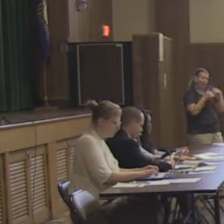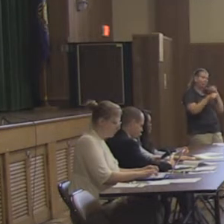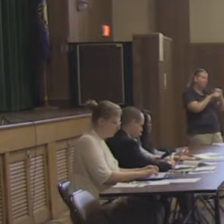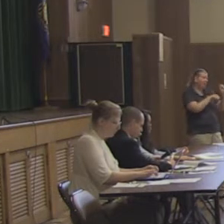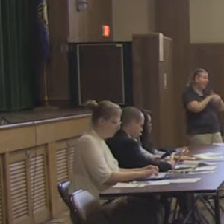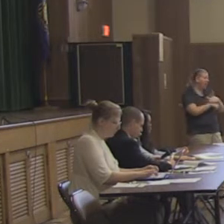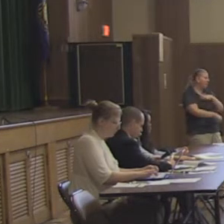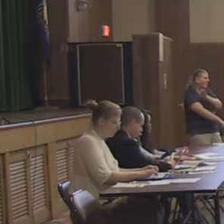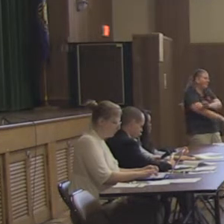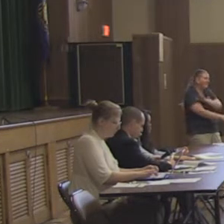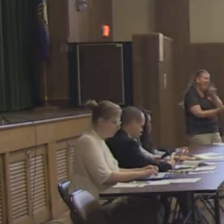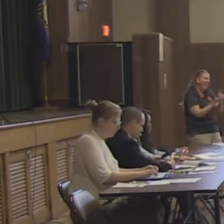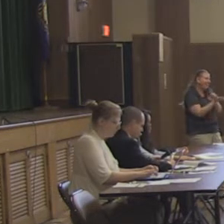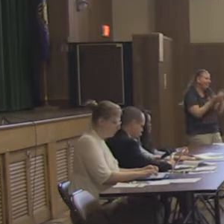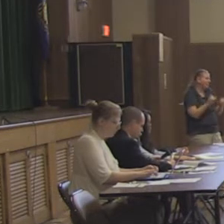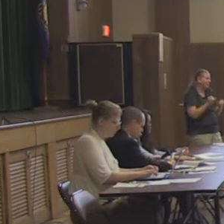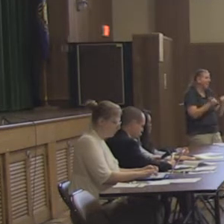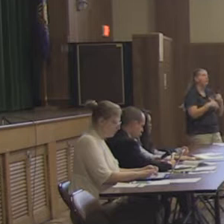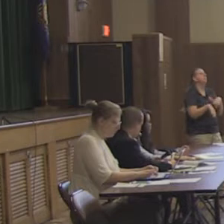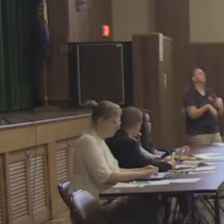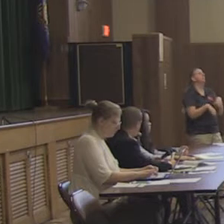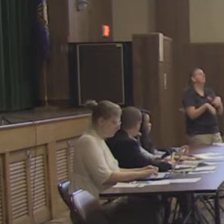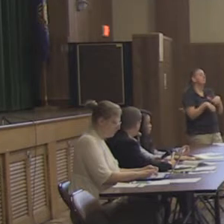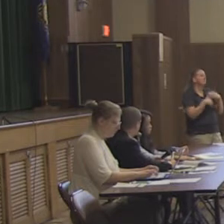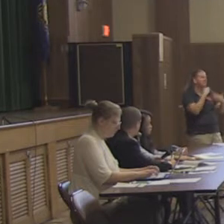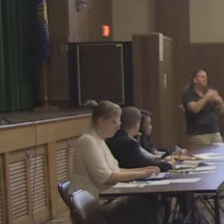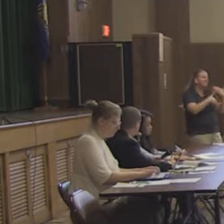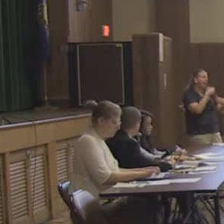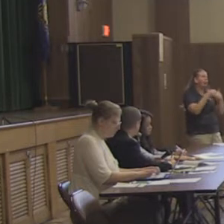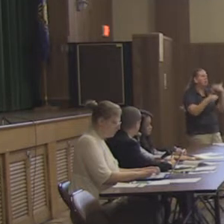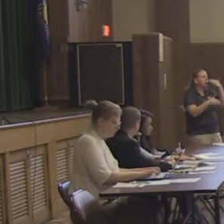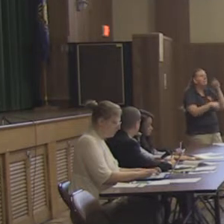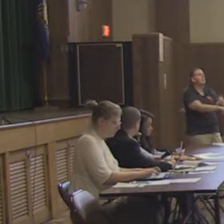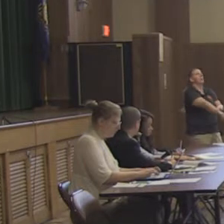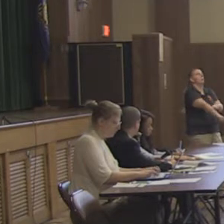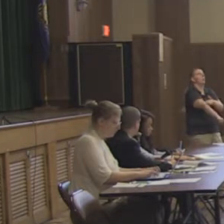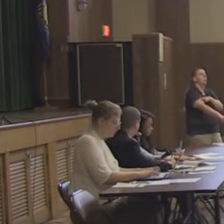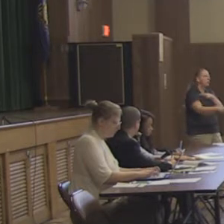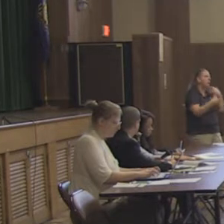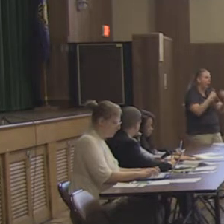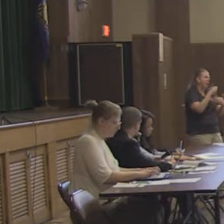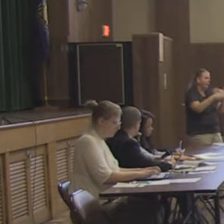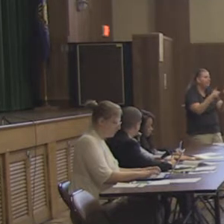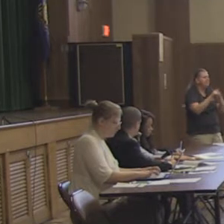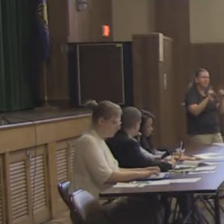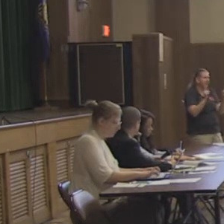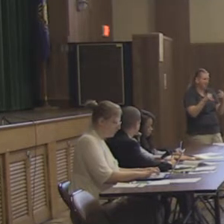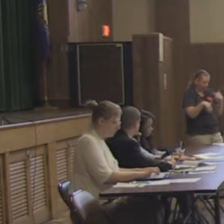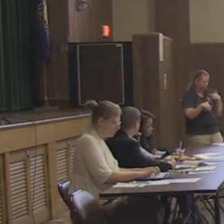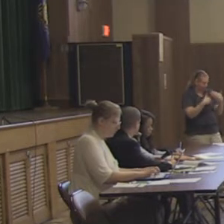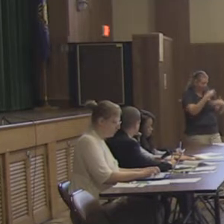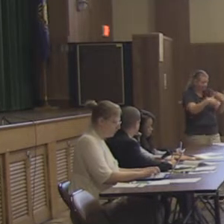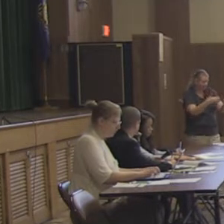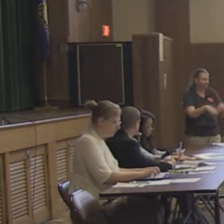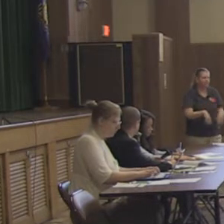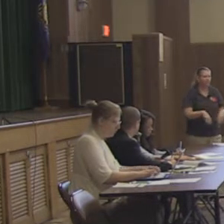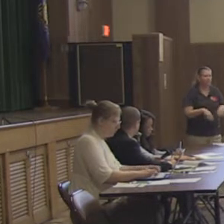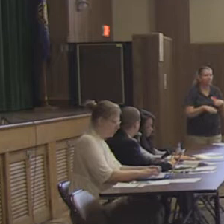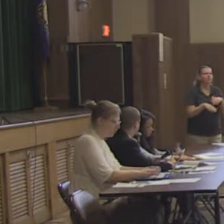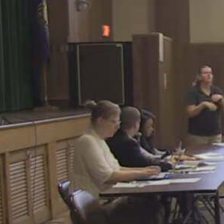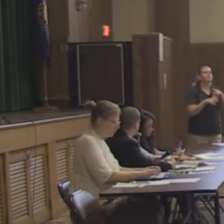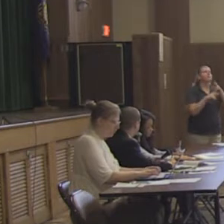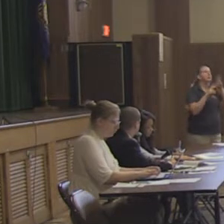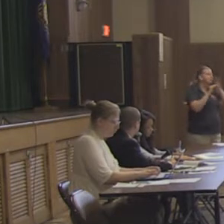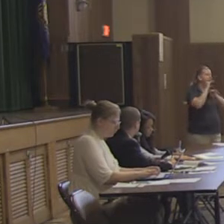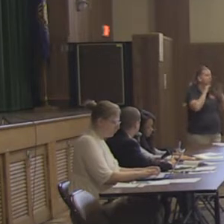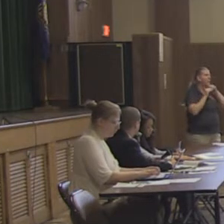up a lot of communication barriers. I am more than willing, and I'm currently going through those hours, and it has been an incredibly long process for